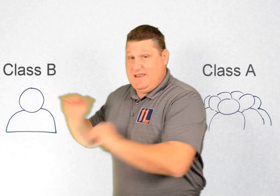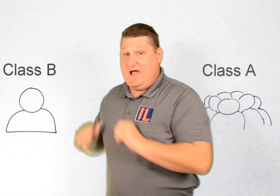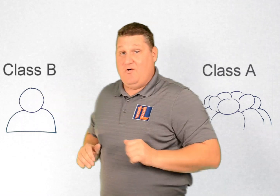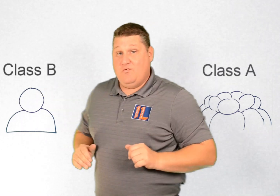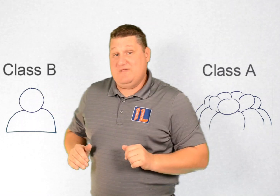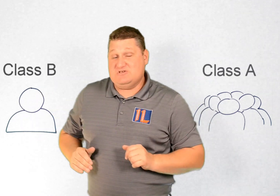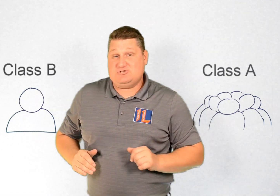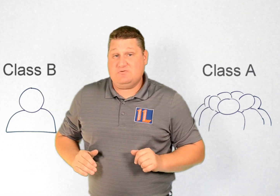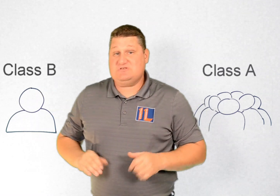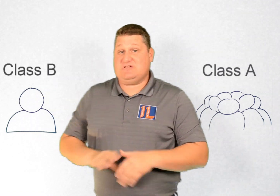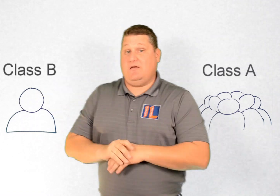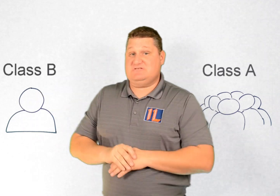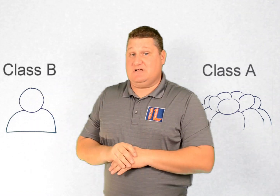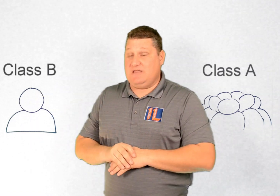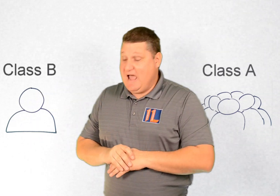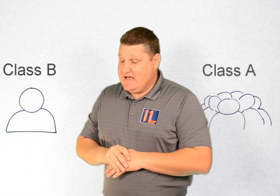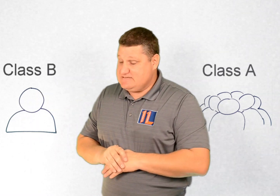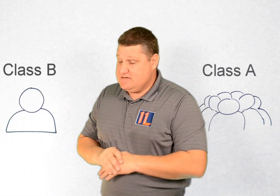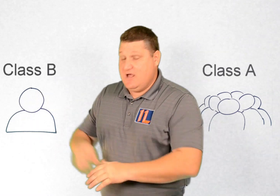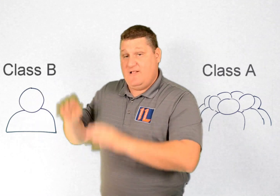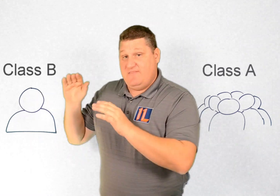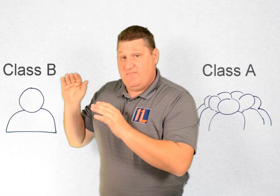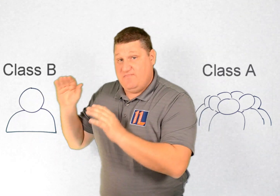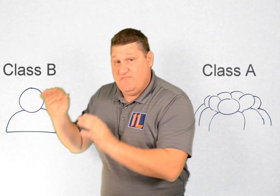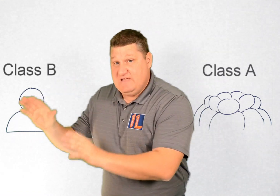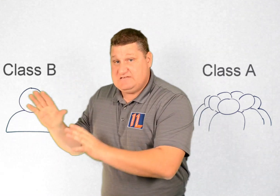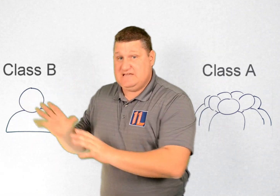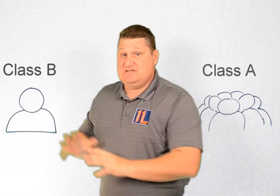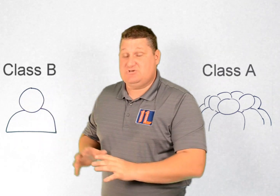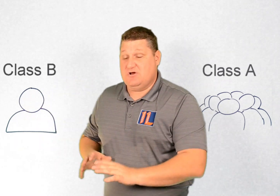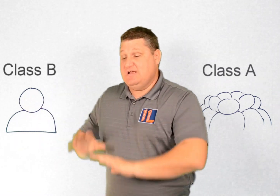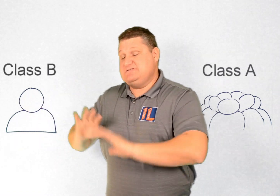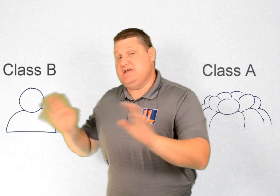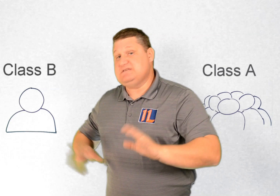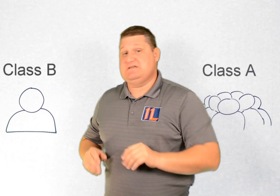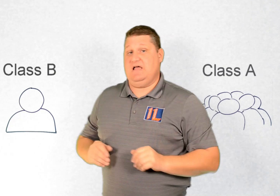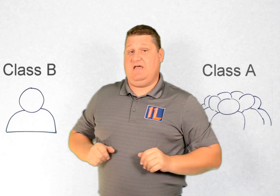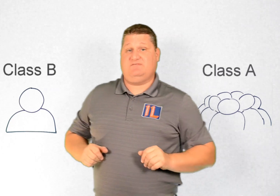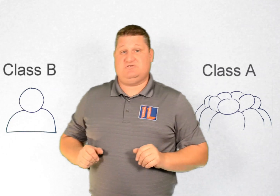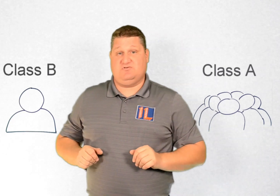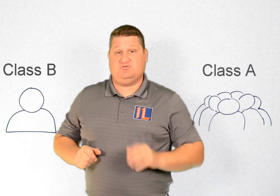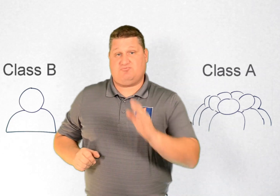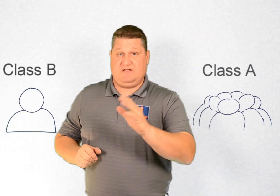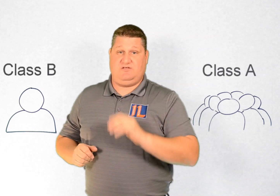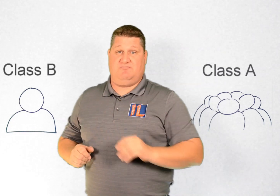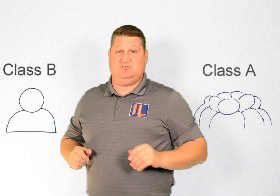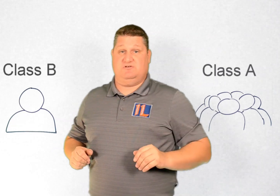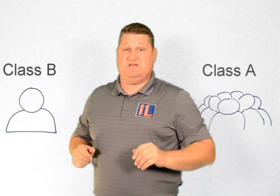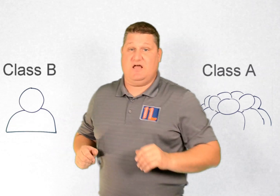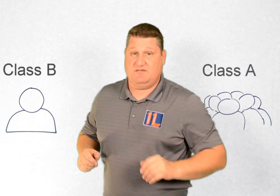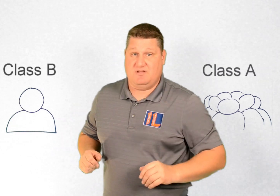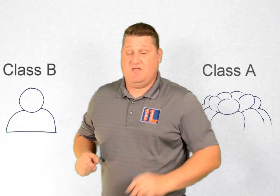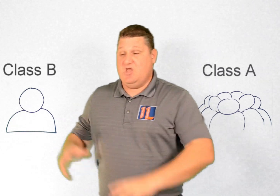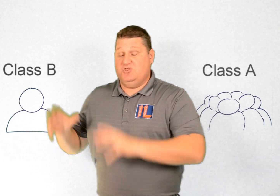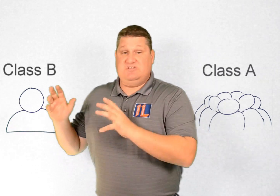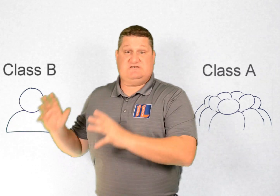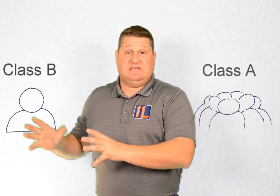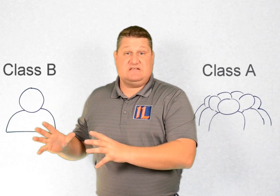Now, when the students come to class, this teacher does not have the students read the original document. The